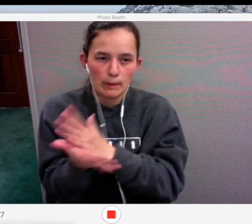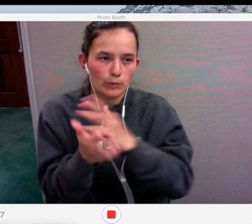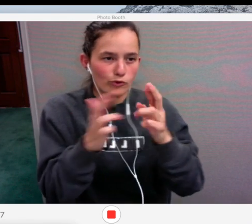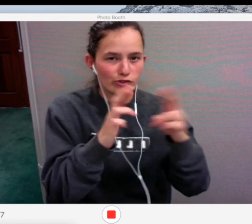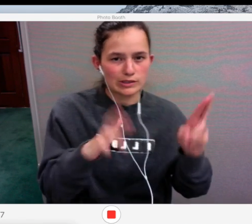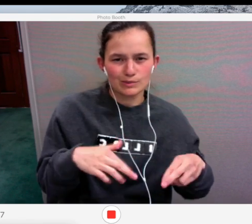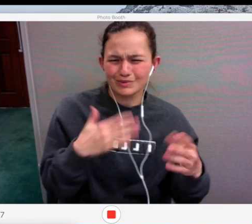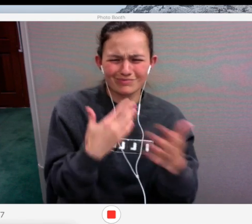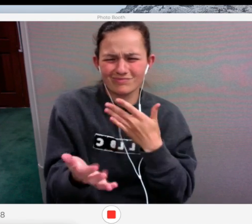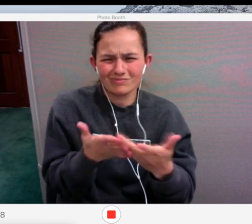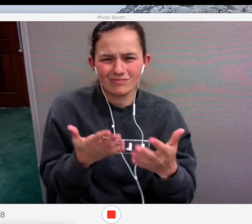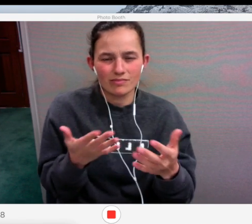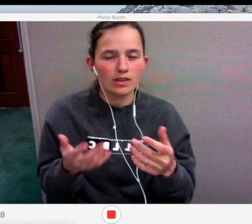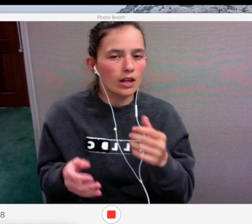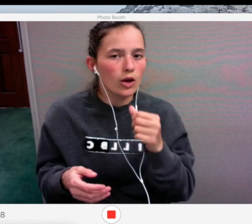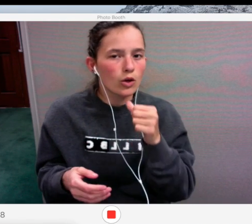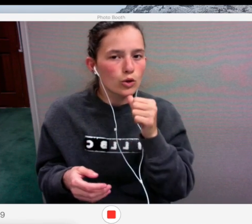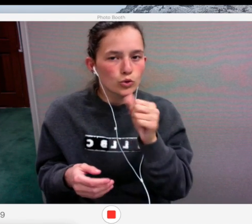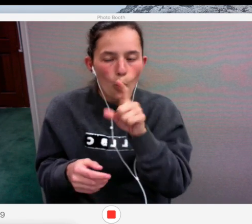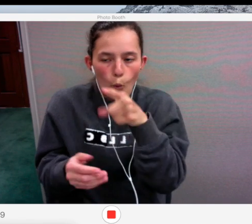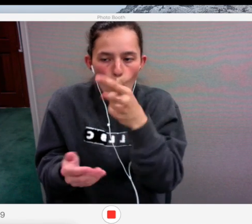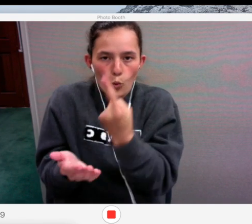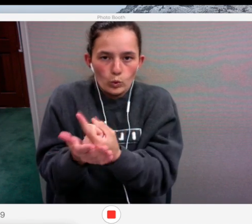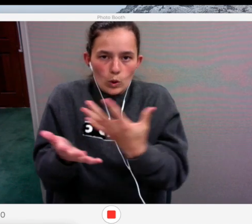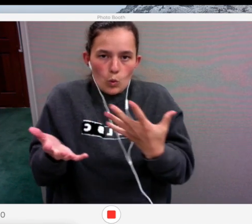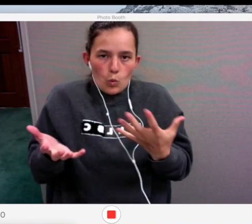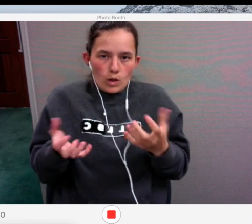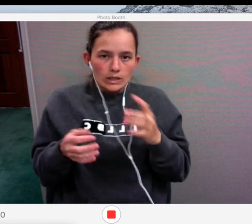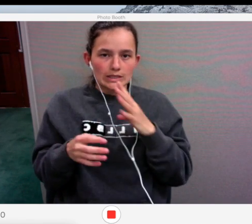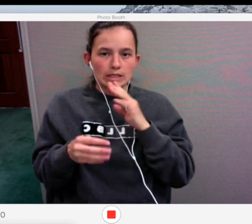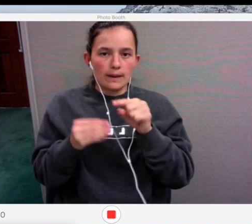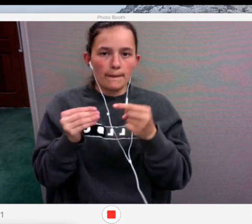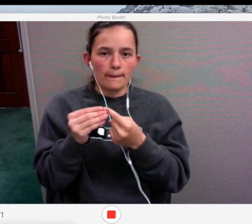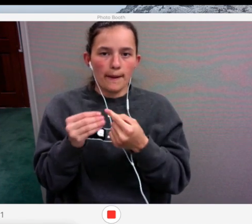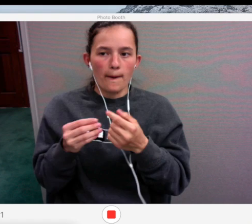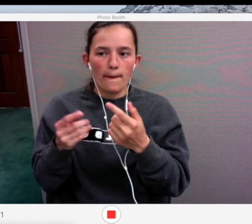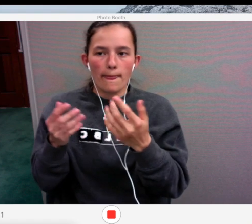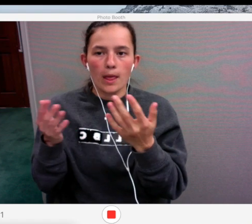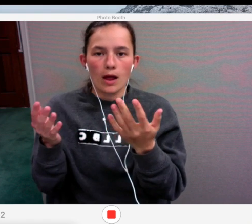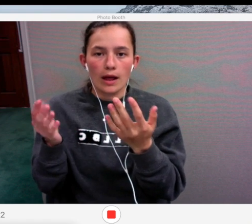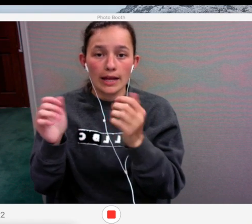employer not just what you do, but how well you do it.